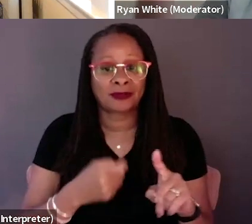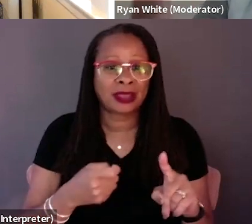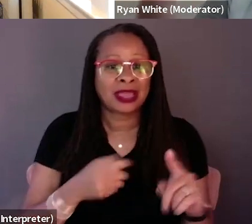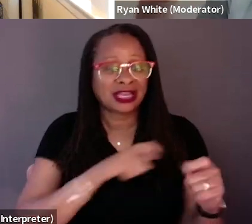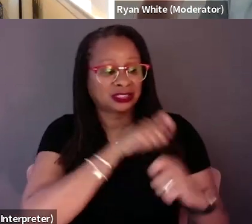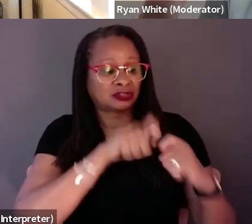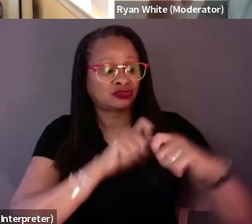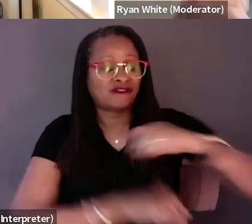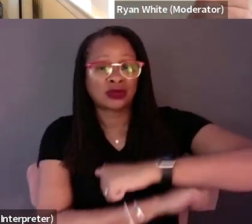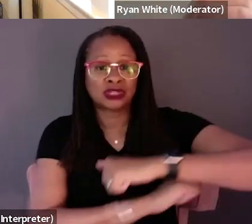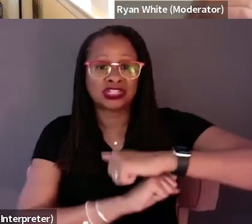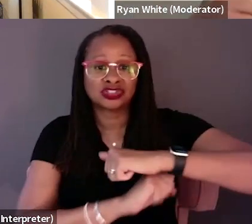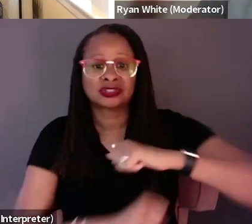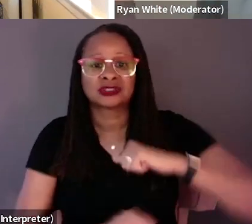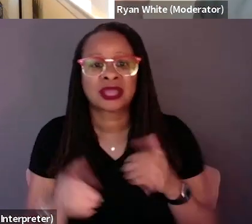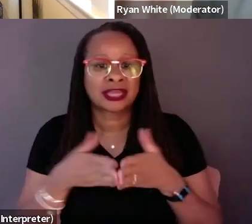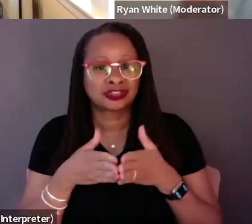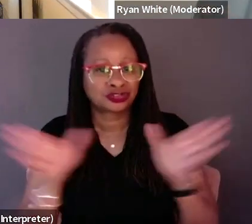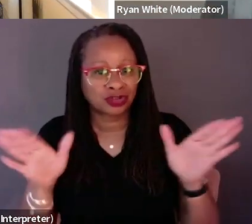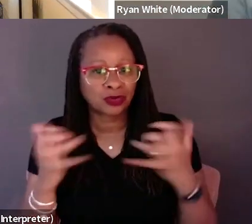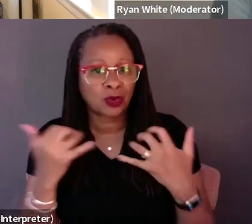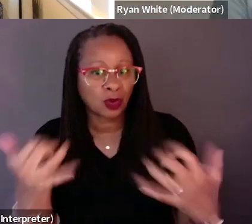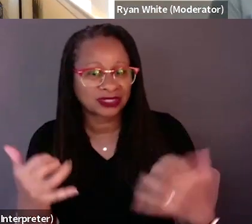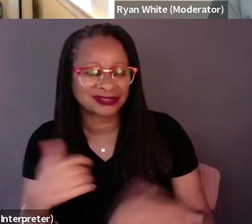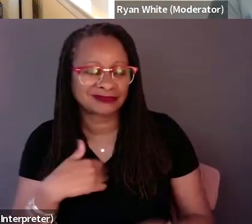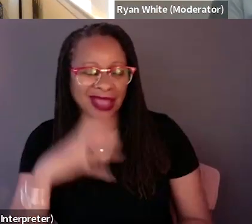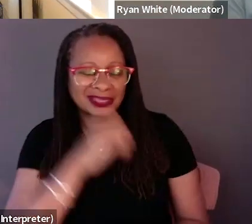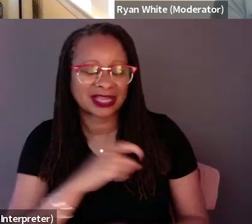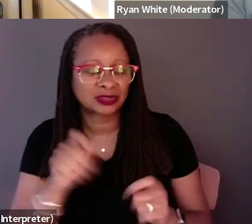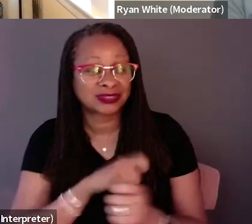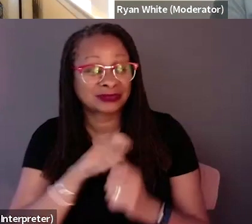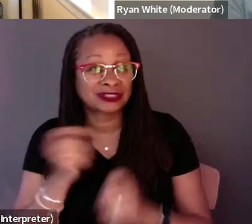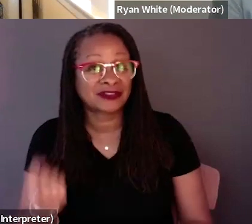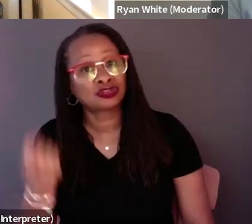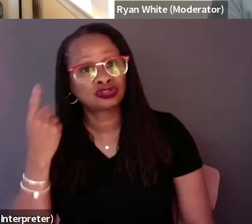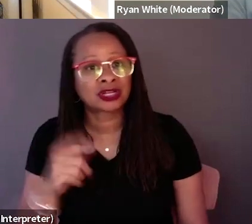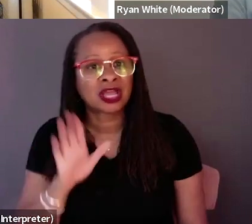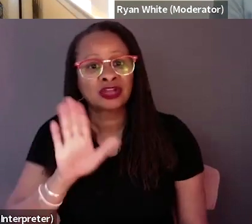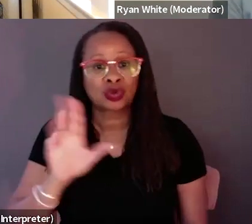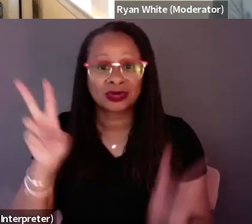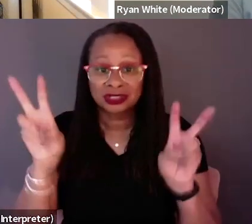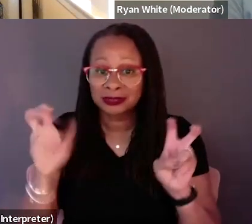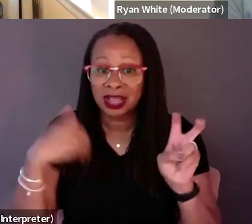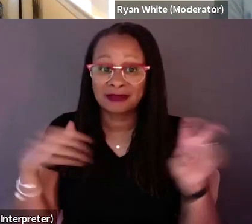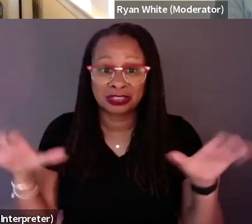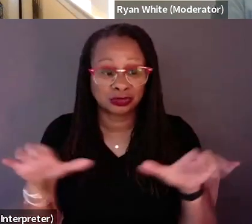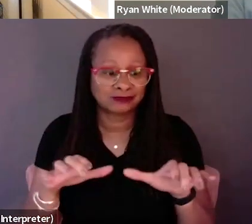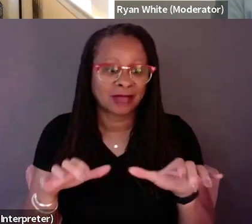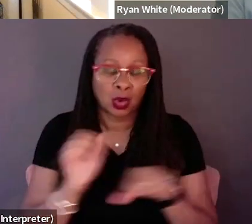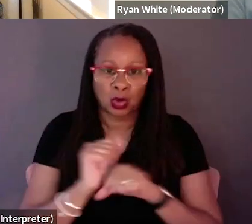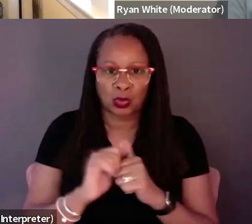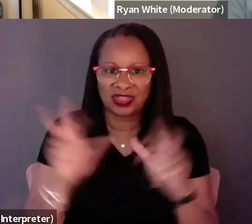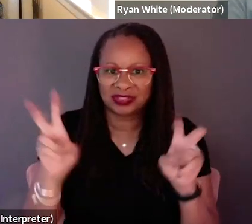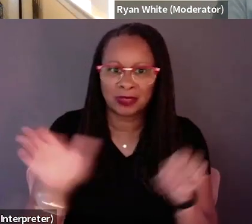a certain foundation, general audience, I guess, to a certain understanding, which your subjects, I'm sure, have been dealing with their